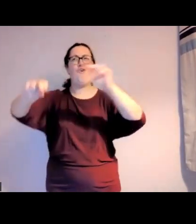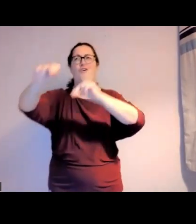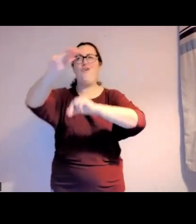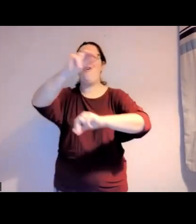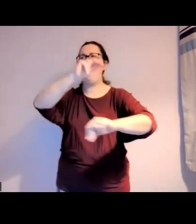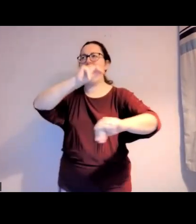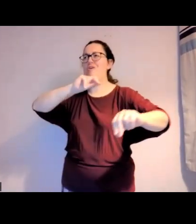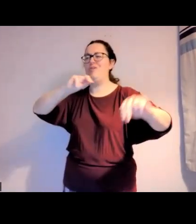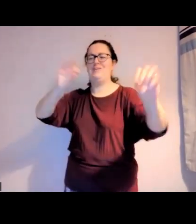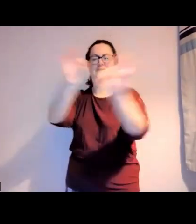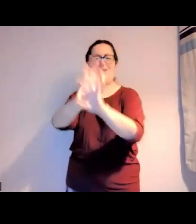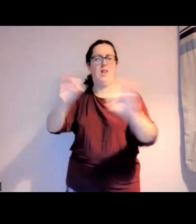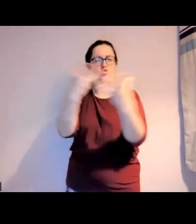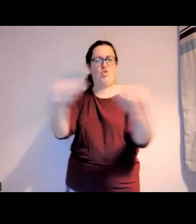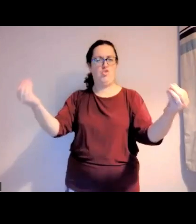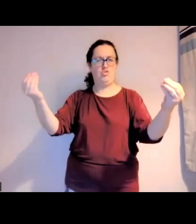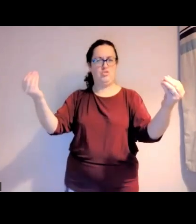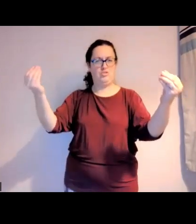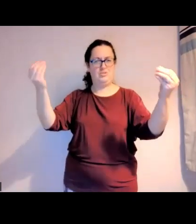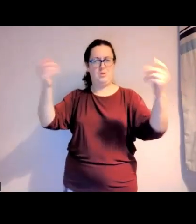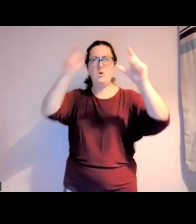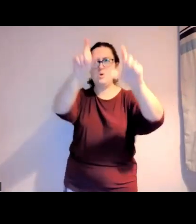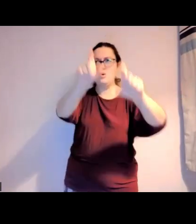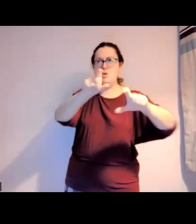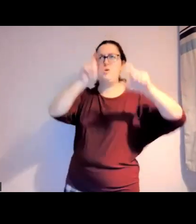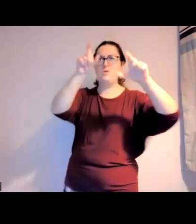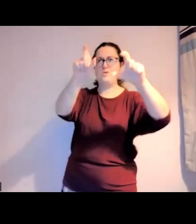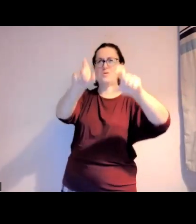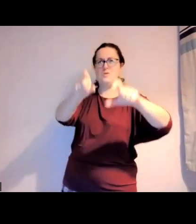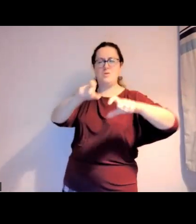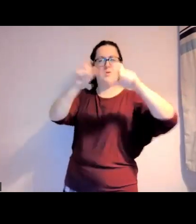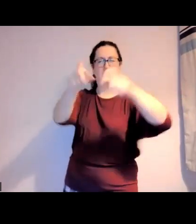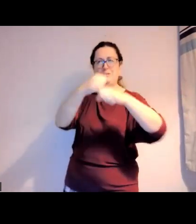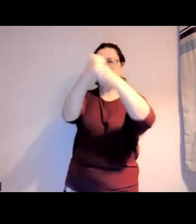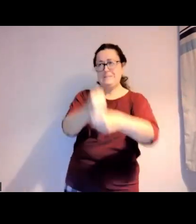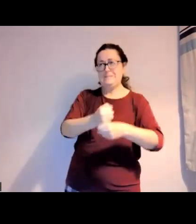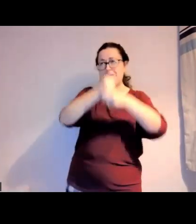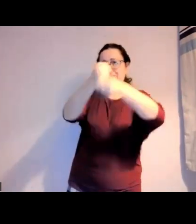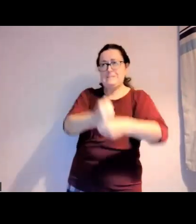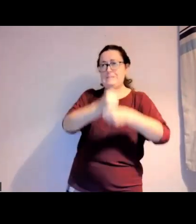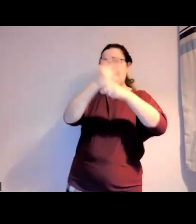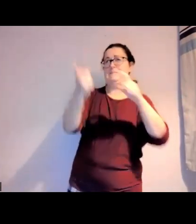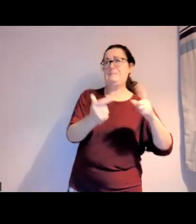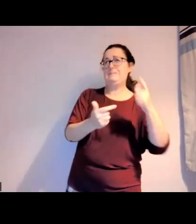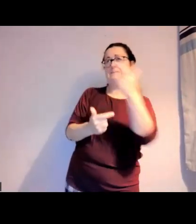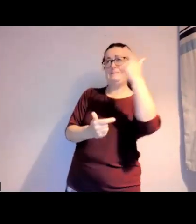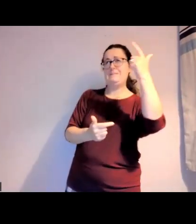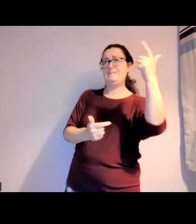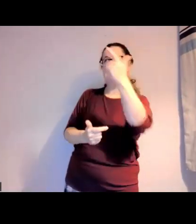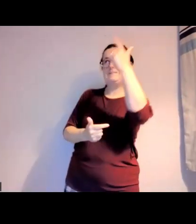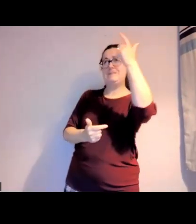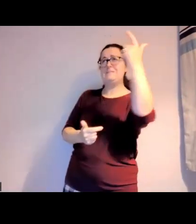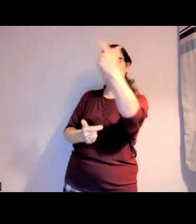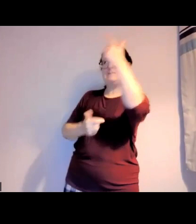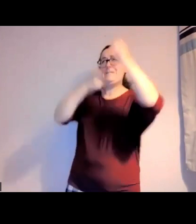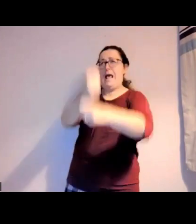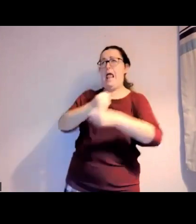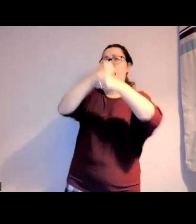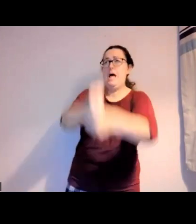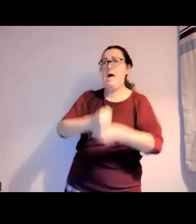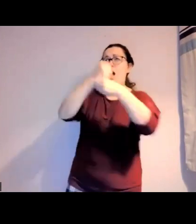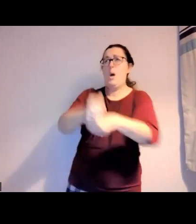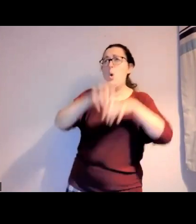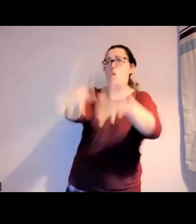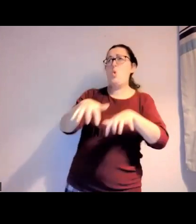the silence. On, the blazing chariot, up, onward, up, gallop,